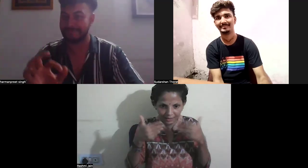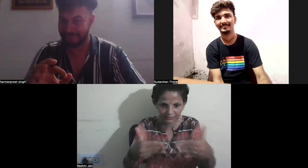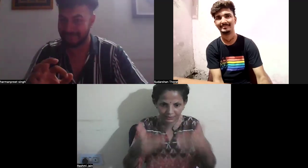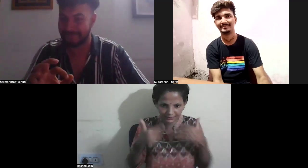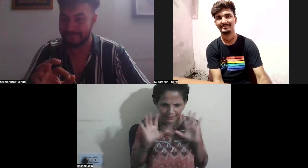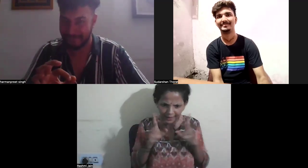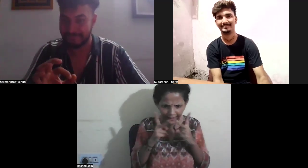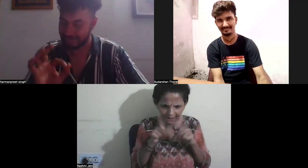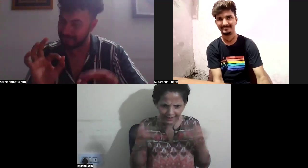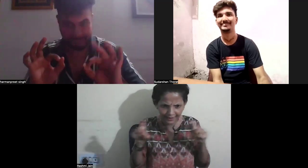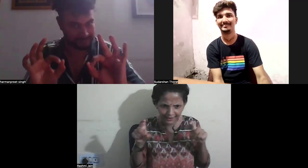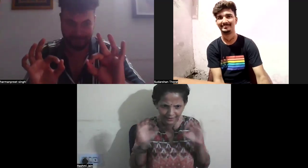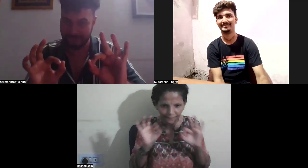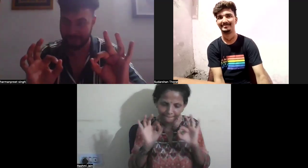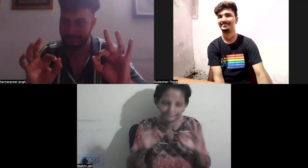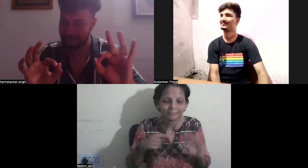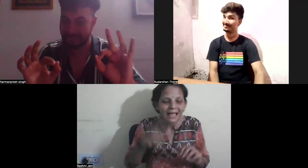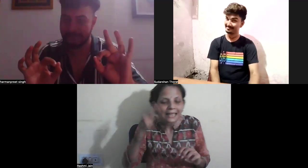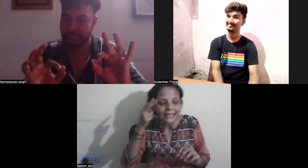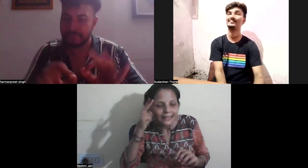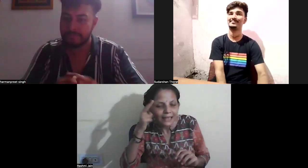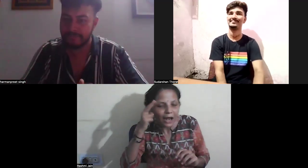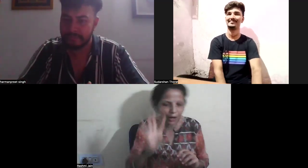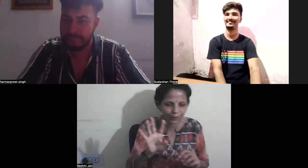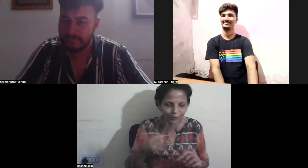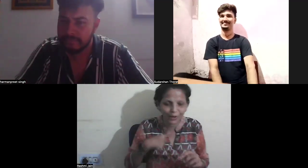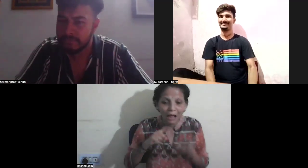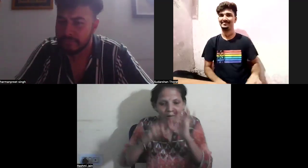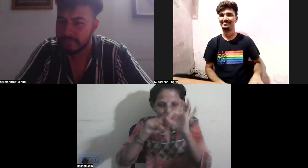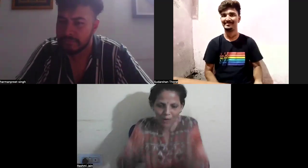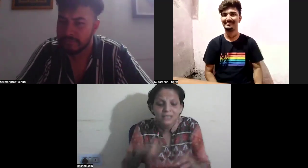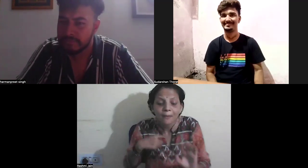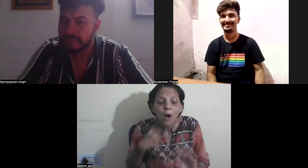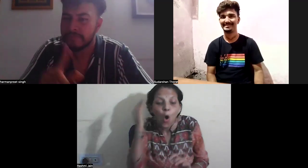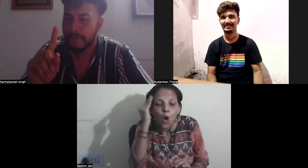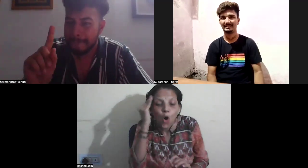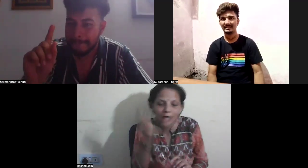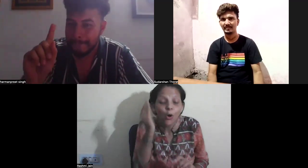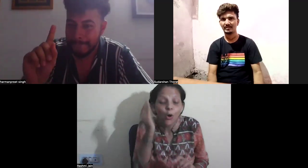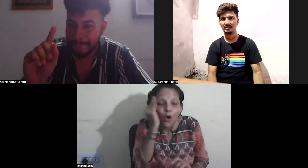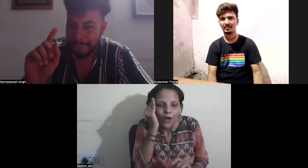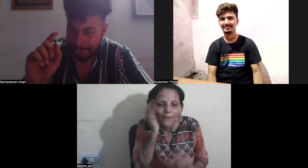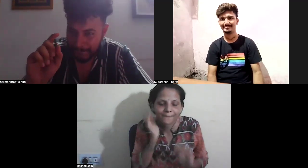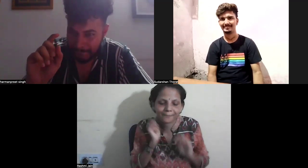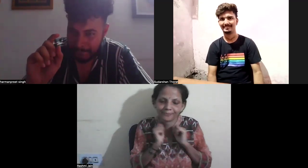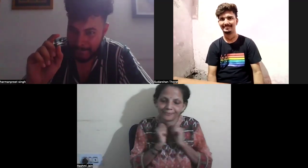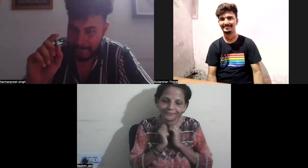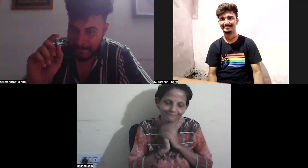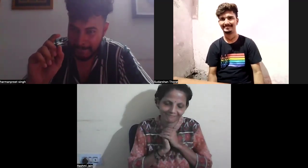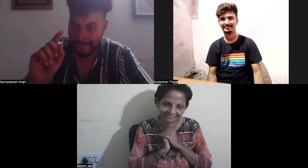Rashmi here. Could you see me clearly? My signing space is good? Yes, yes. So I have one doubt I would like to ask you.